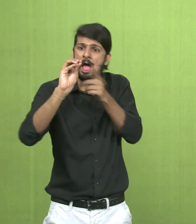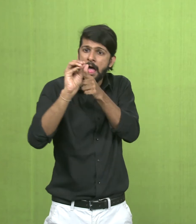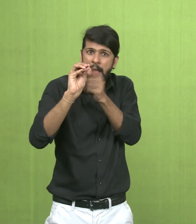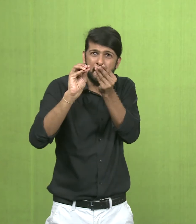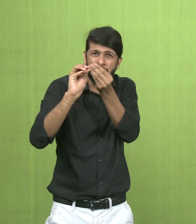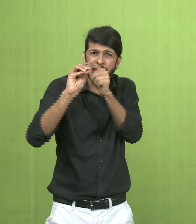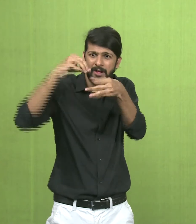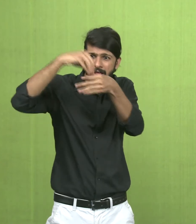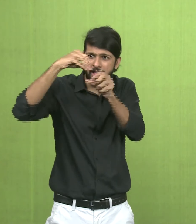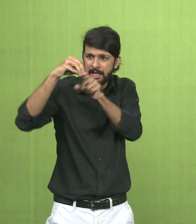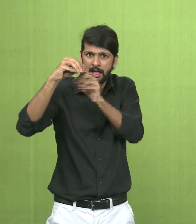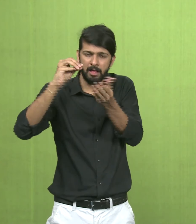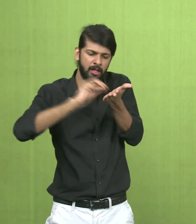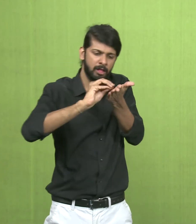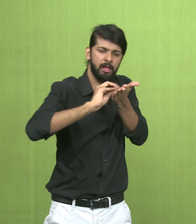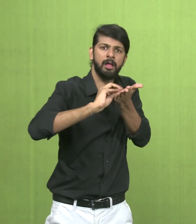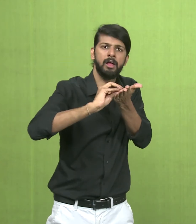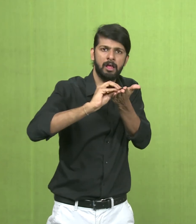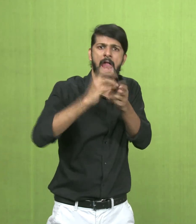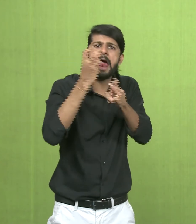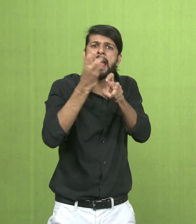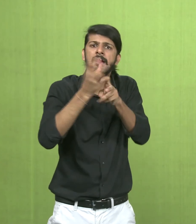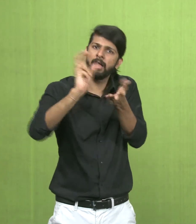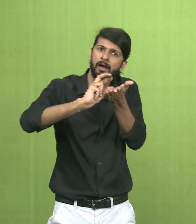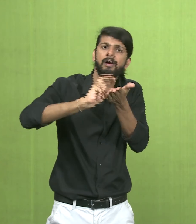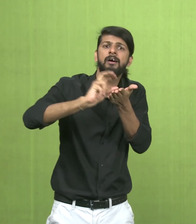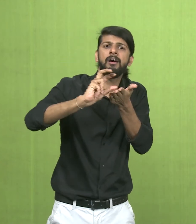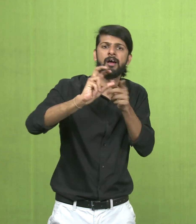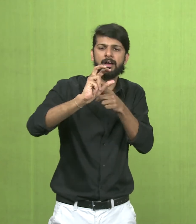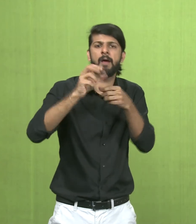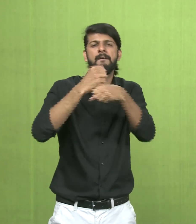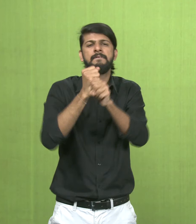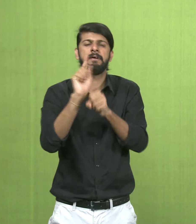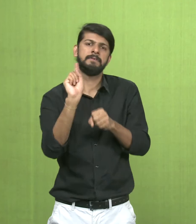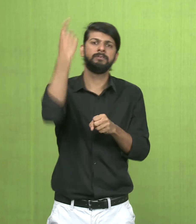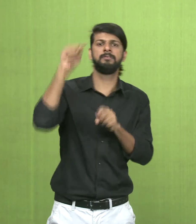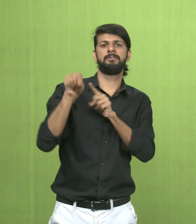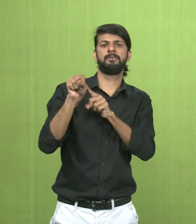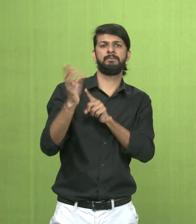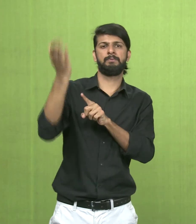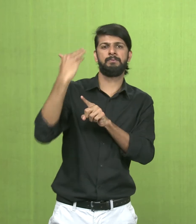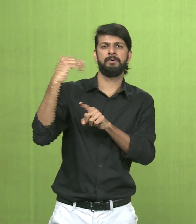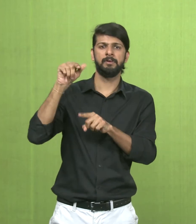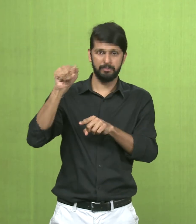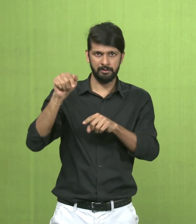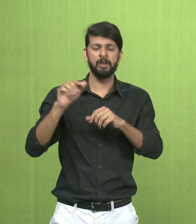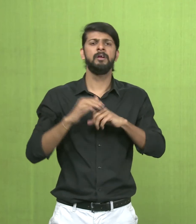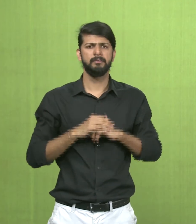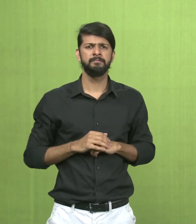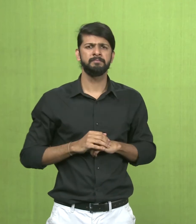graphite was first invented as pencil. There was no wooden casing. They would use the stone